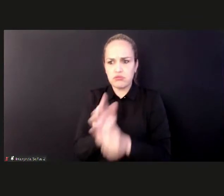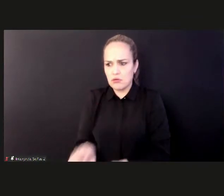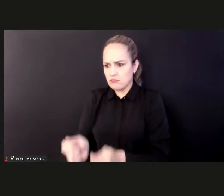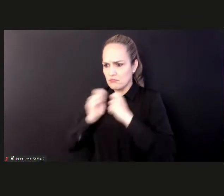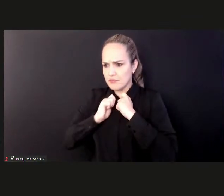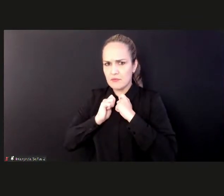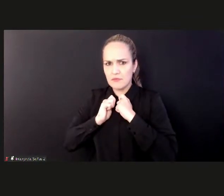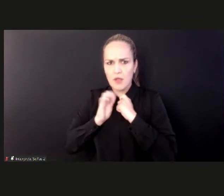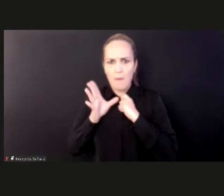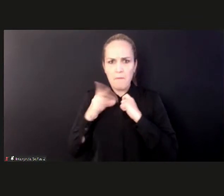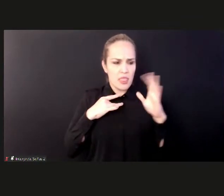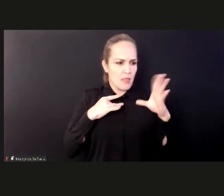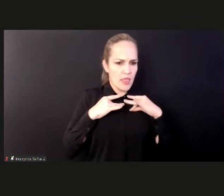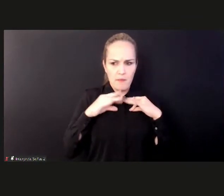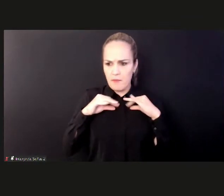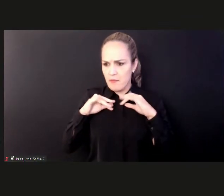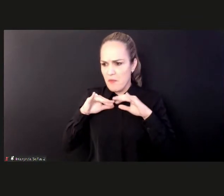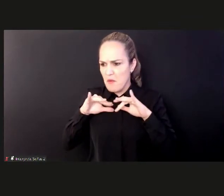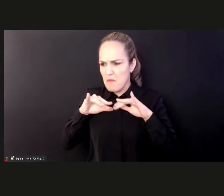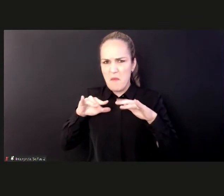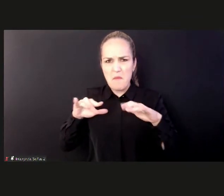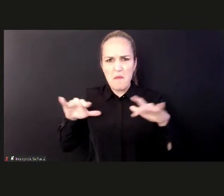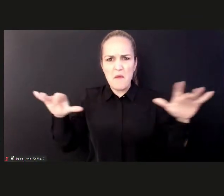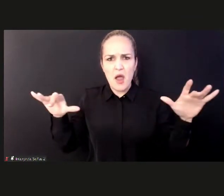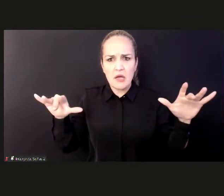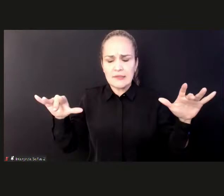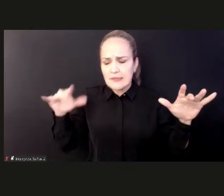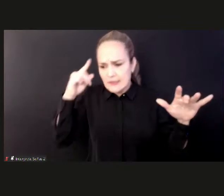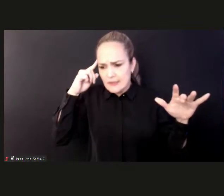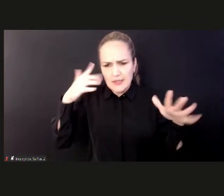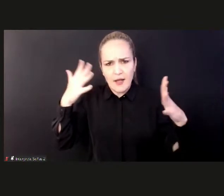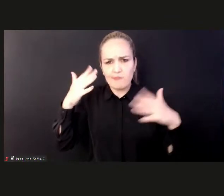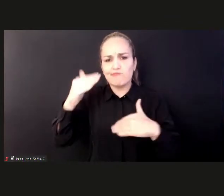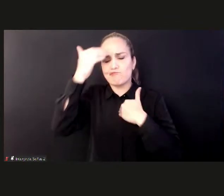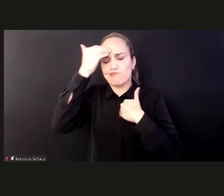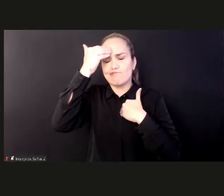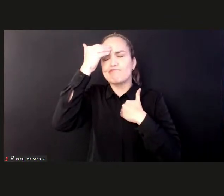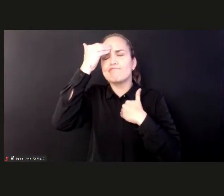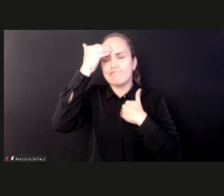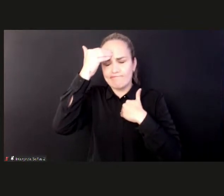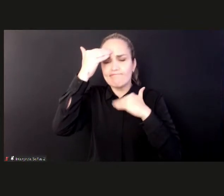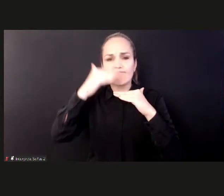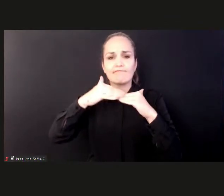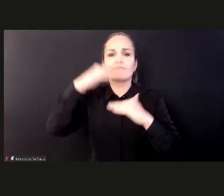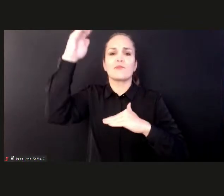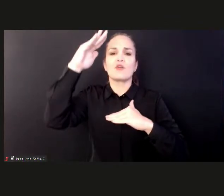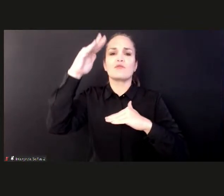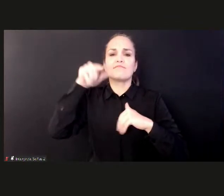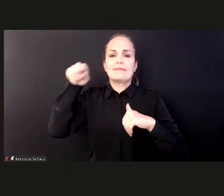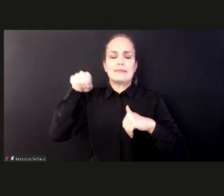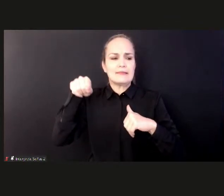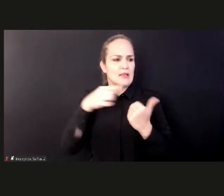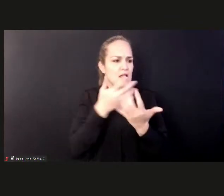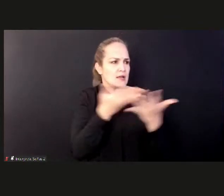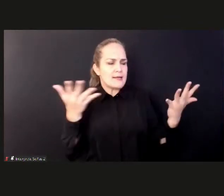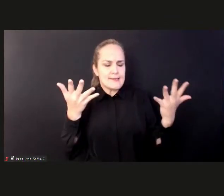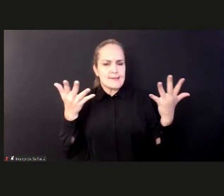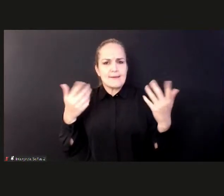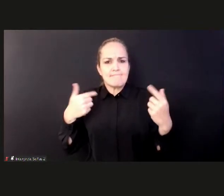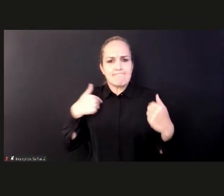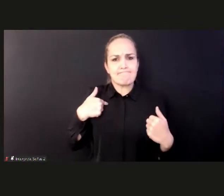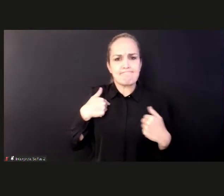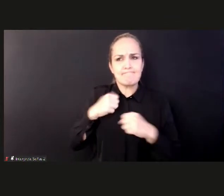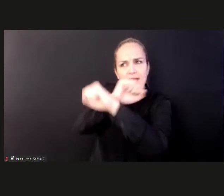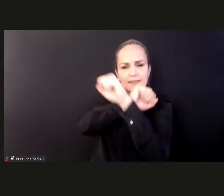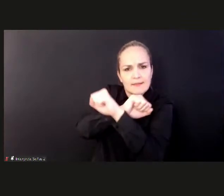become more prevalent. Destinations that protect nature, engage with local citizens, or offer an insider view